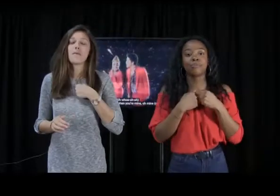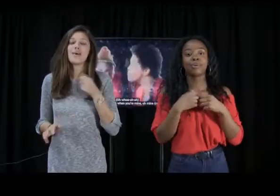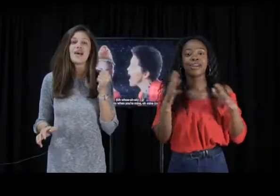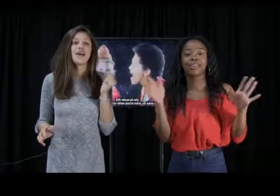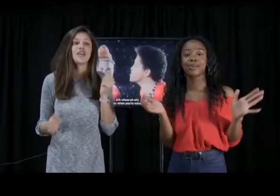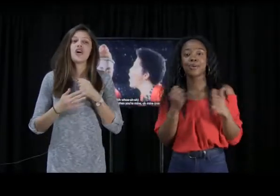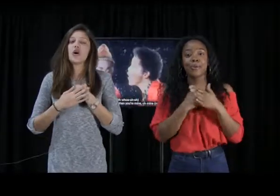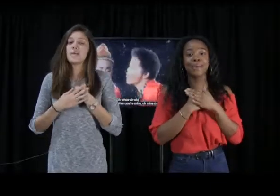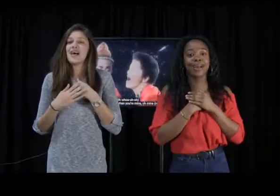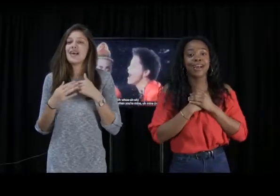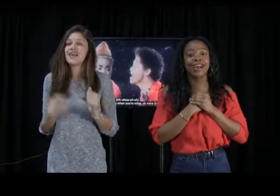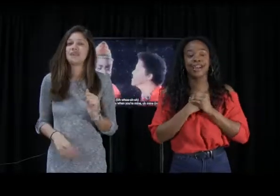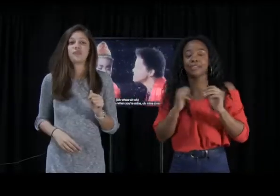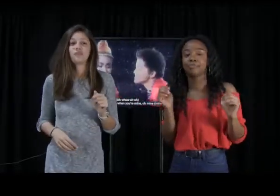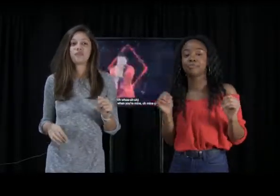when you're mine.